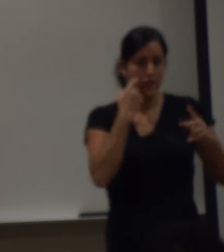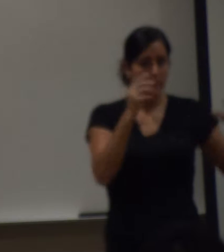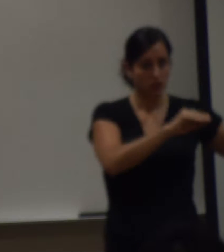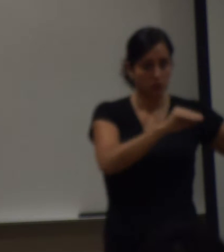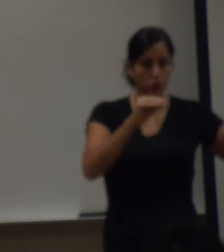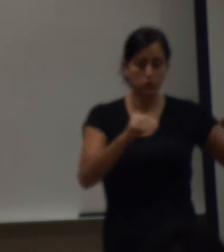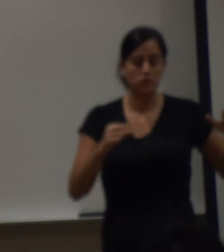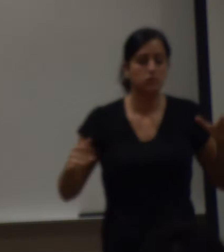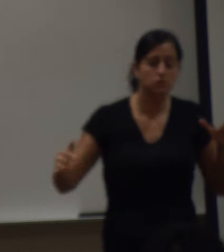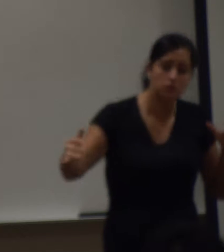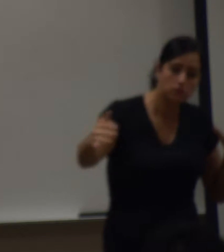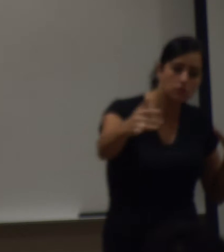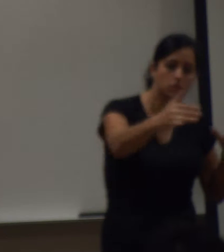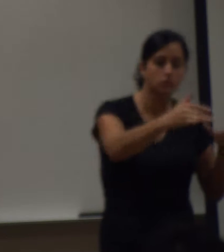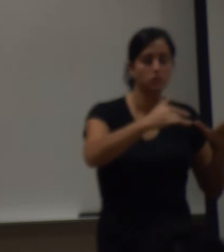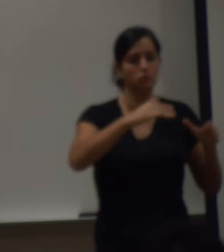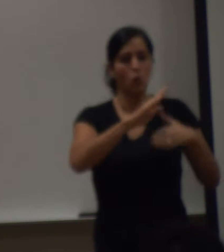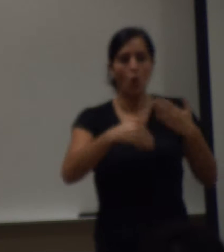ever.